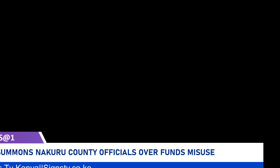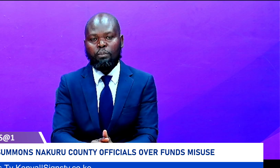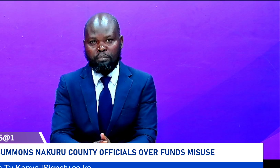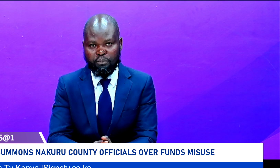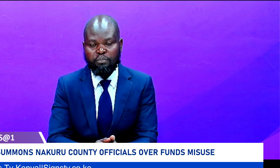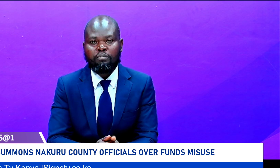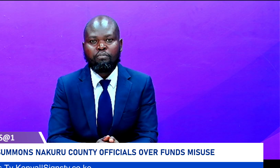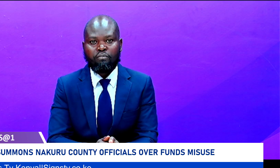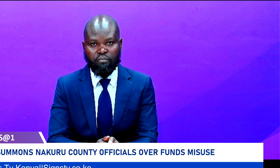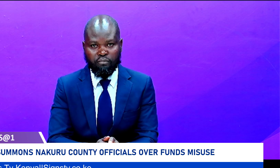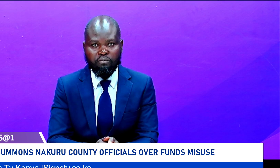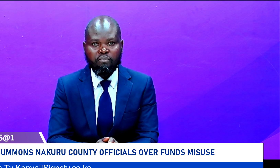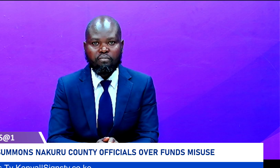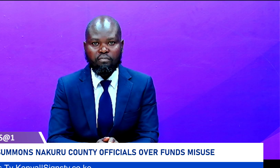due process will be followed.